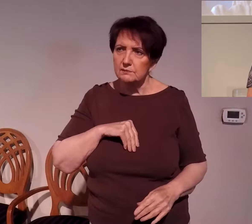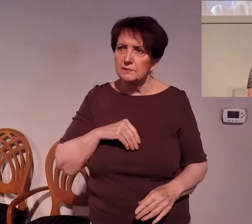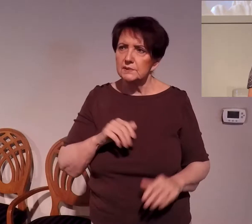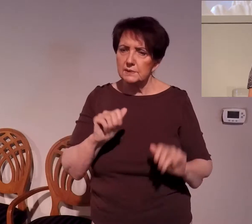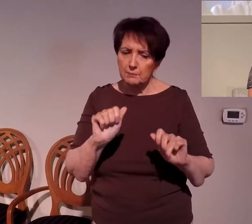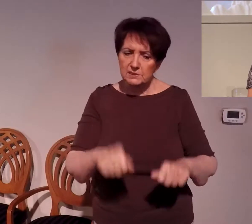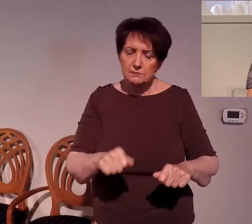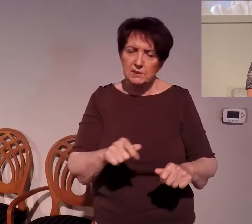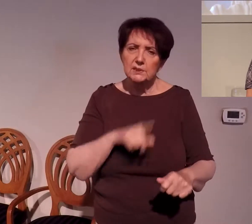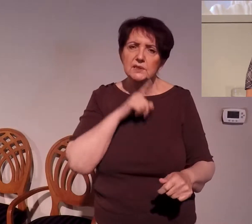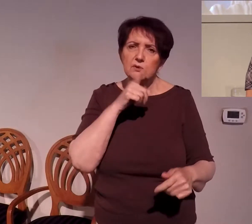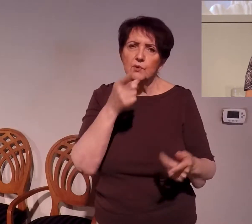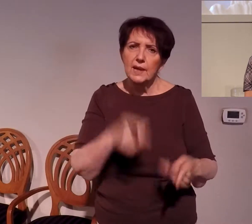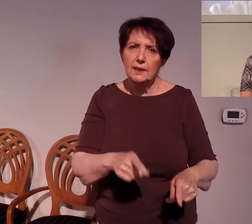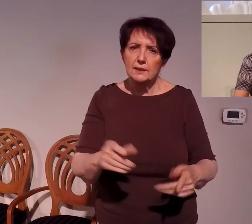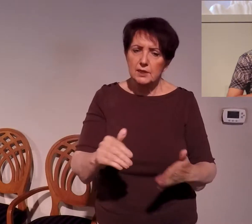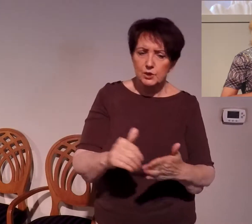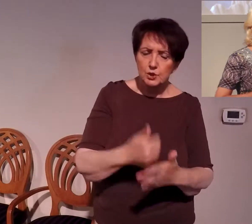new reality.